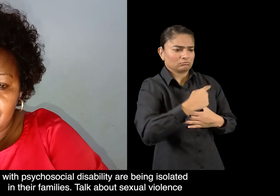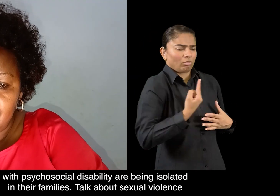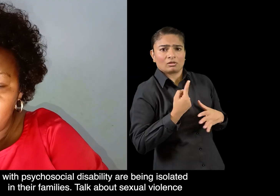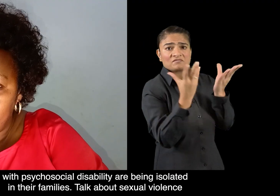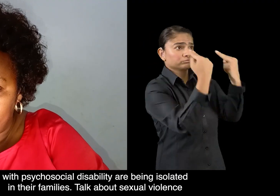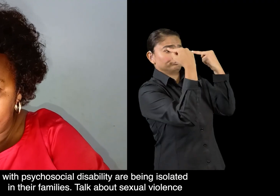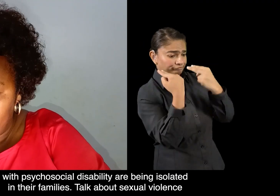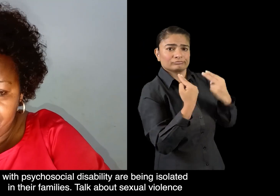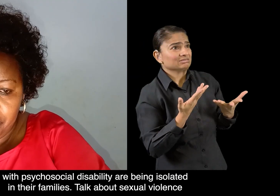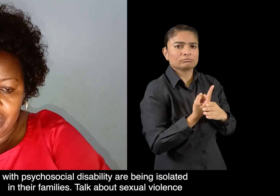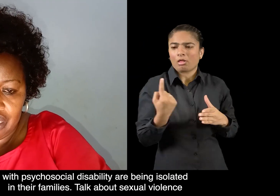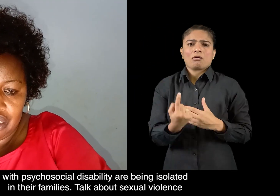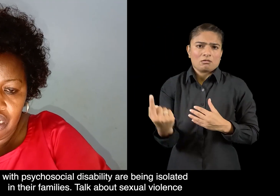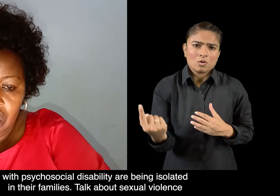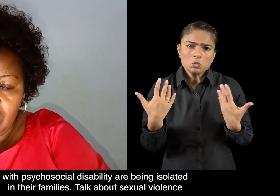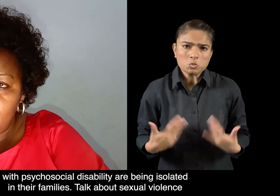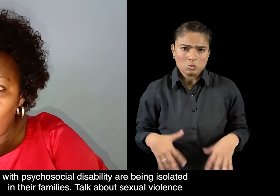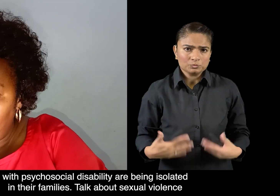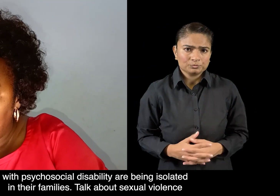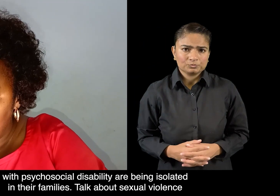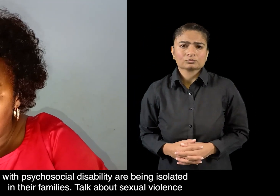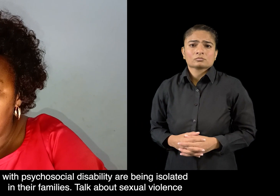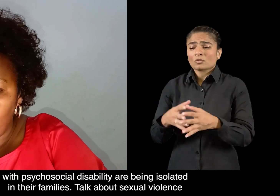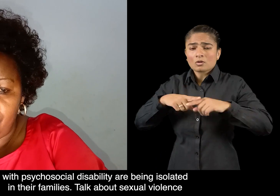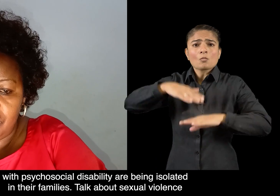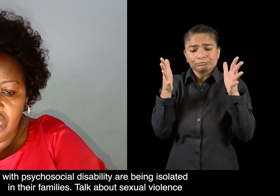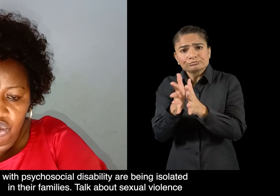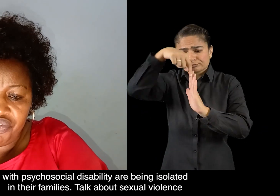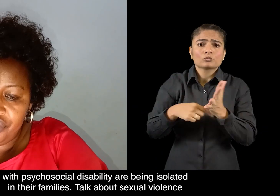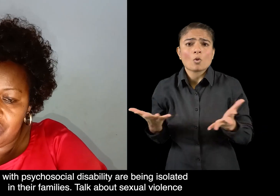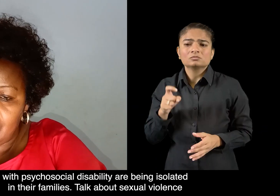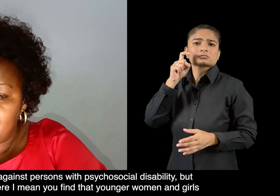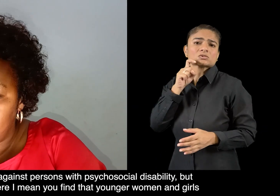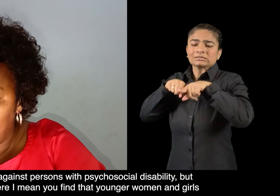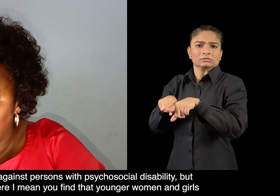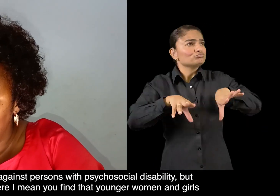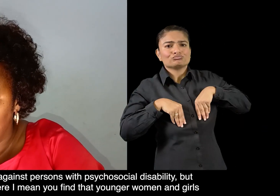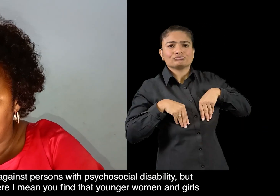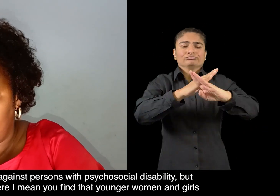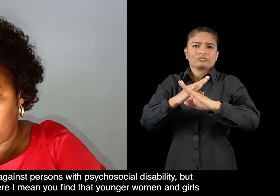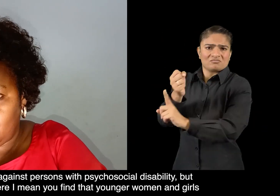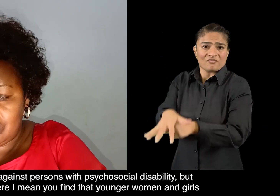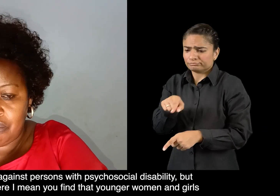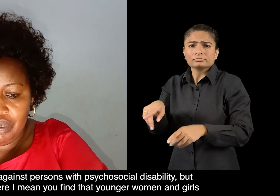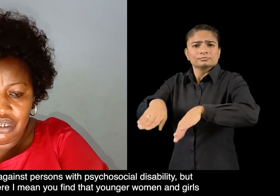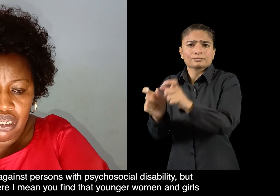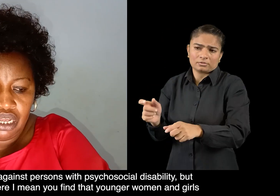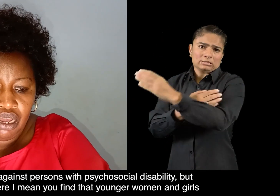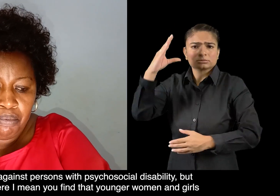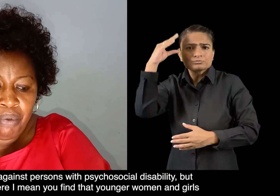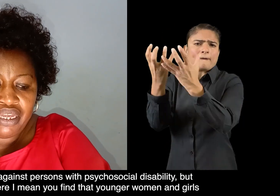isolated in their families. Talk about sexual violence against persons with psychosocial